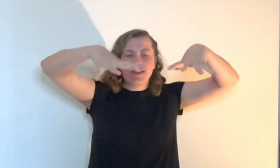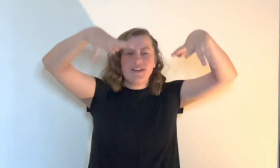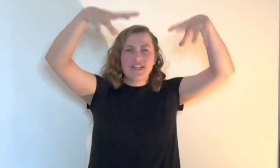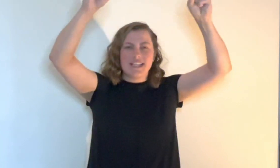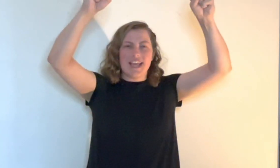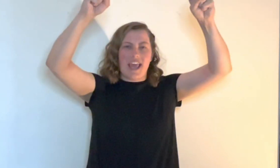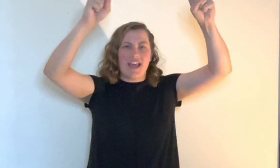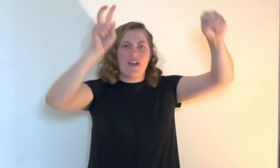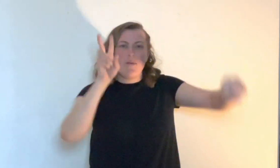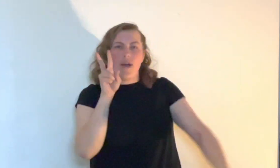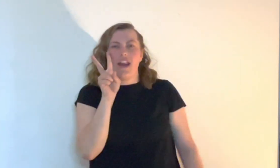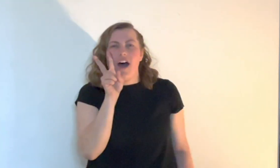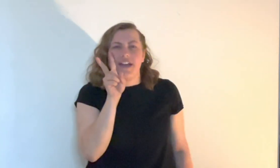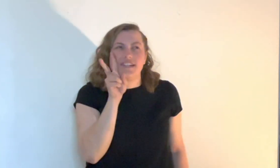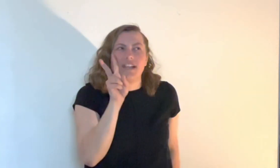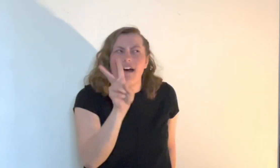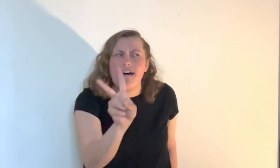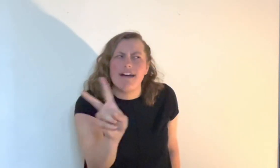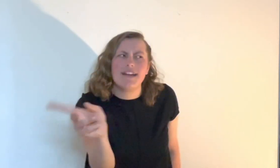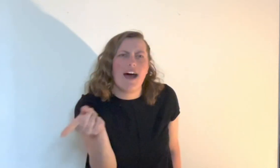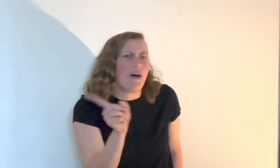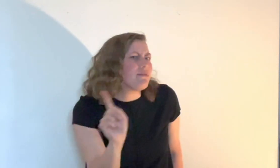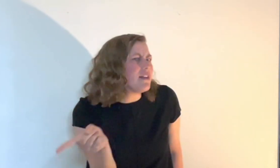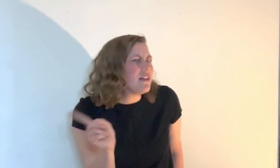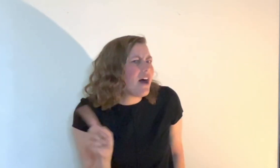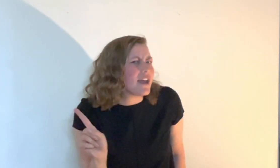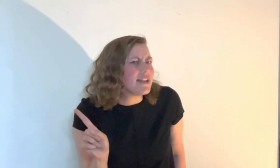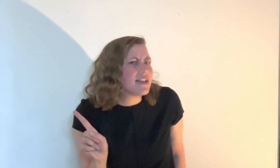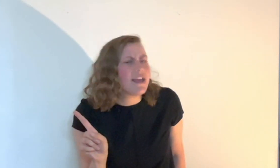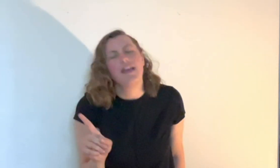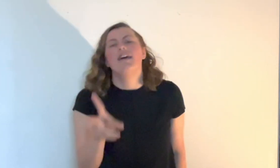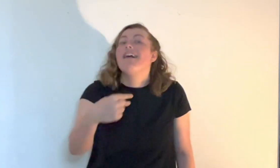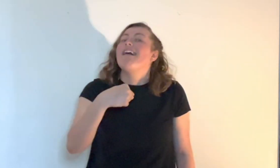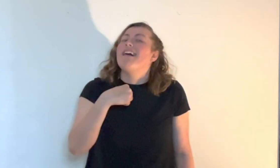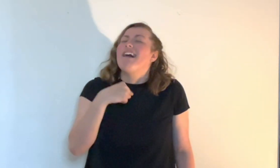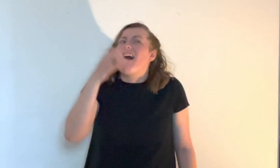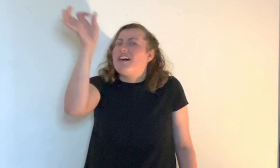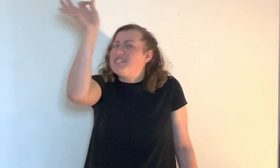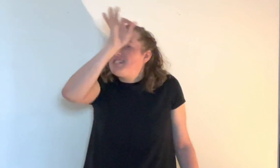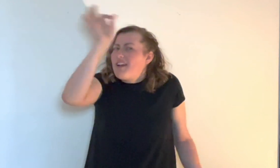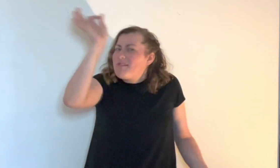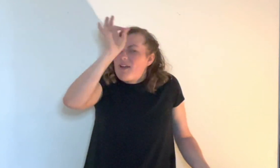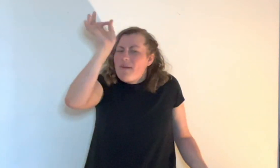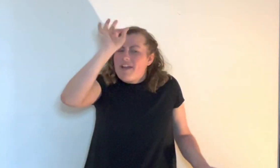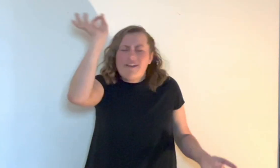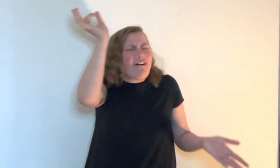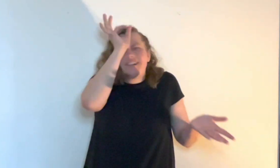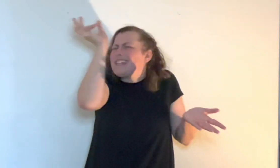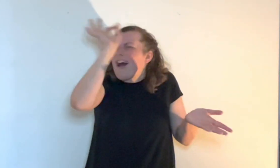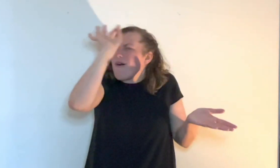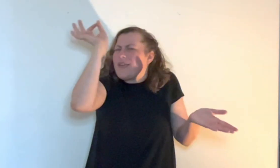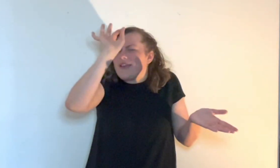you see when I turn out the light? I don't know I can't tell you